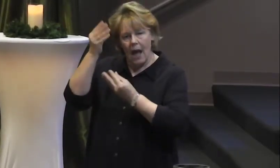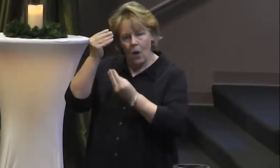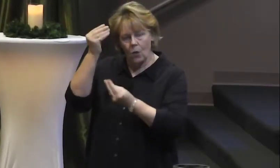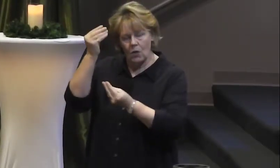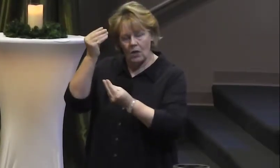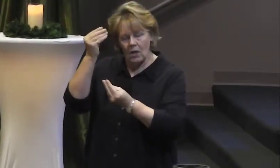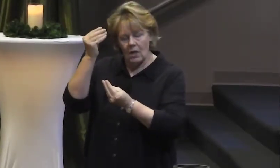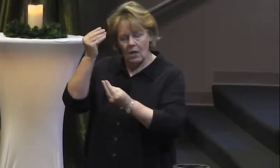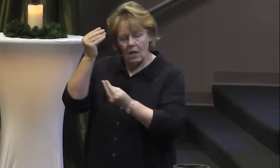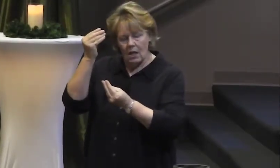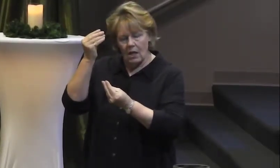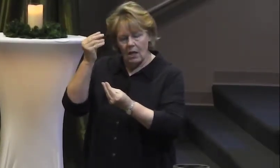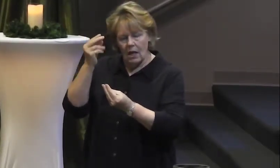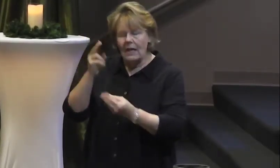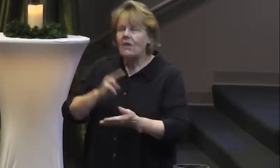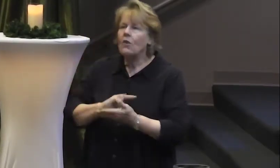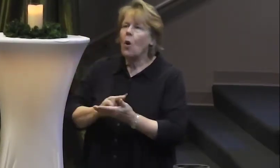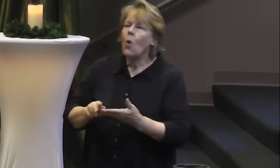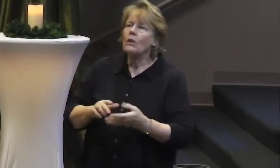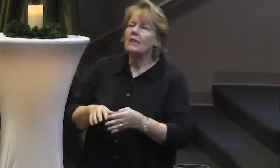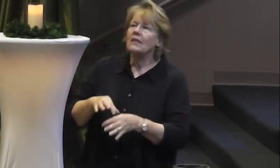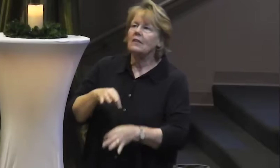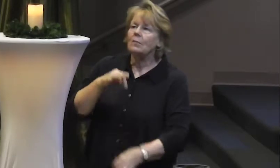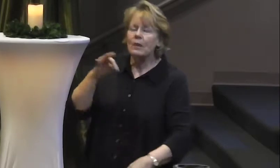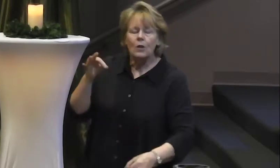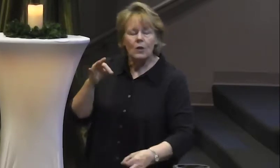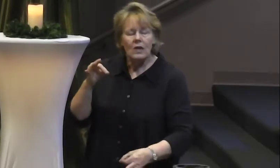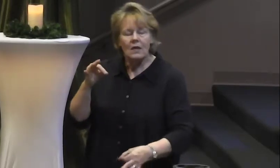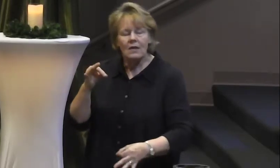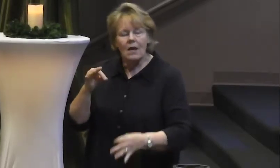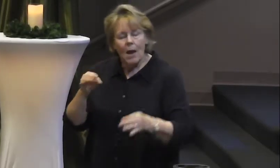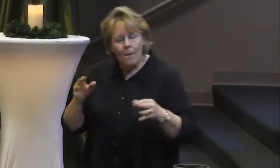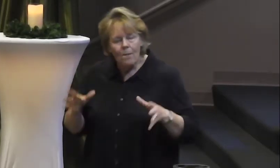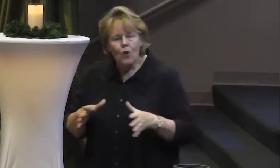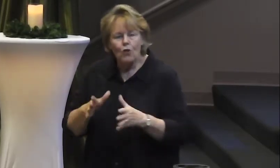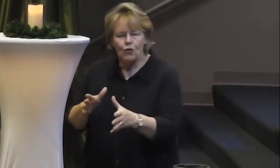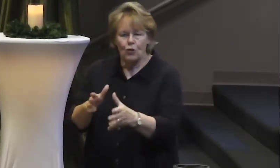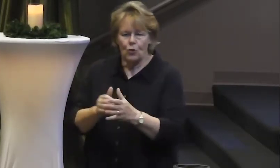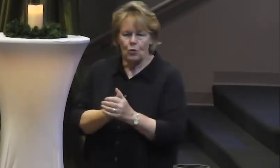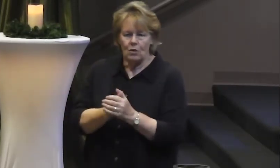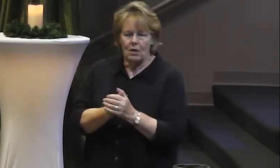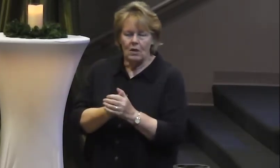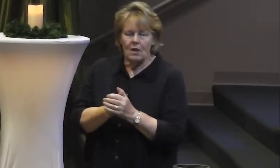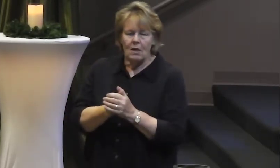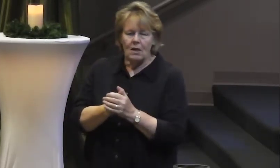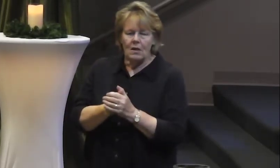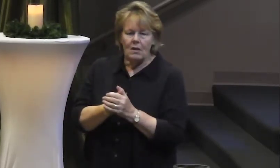to help me be as concrete and tangible as possible. Where today do you feel this